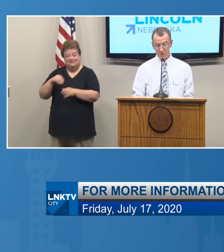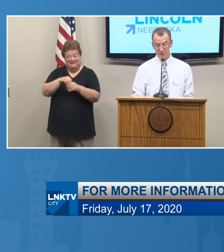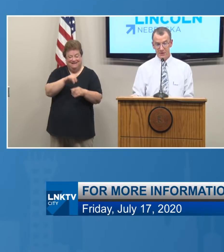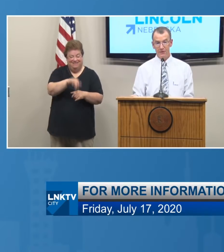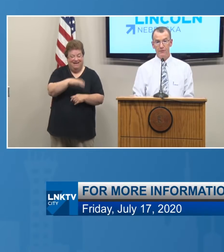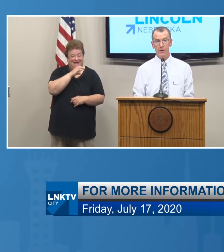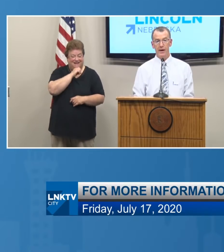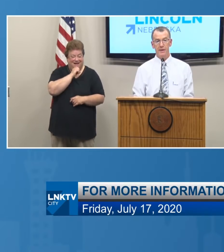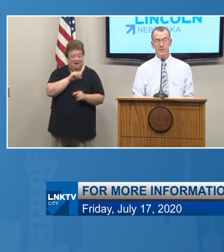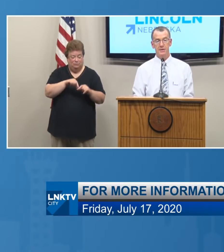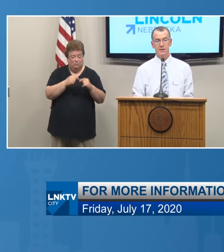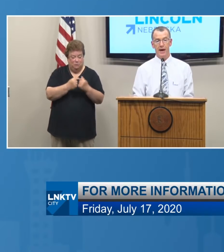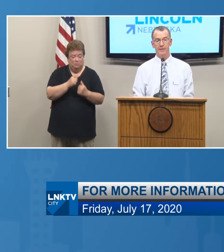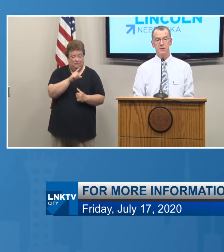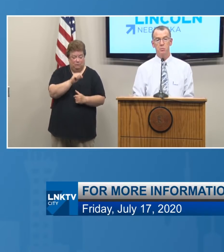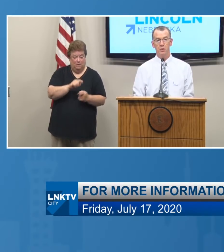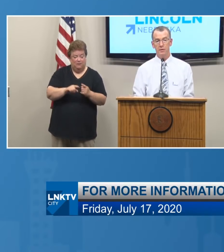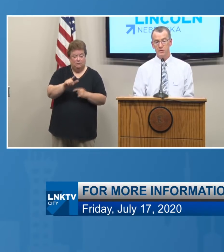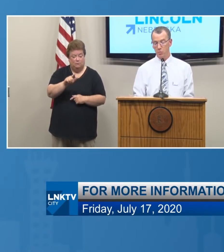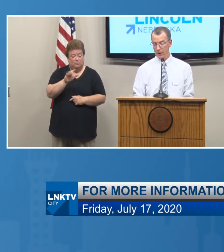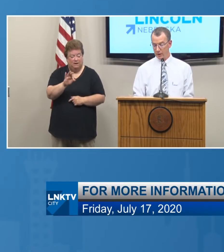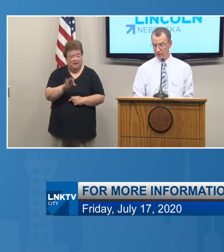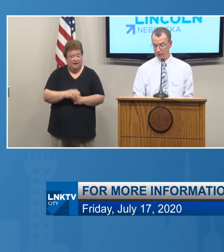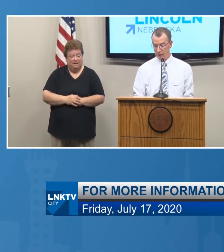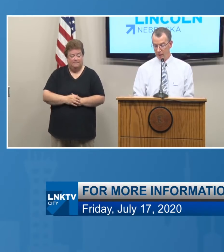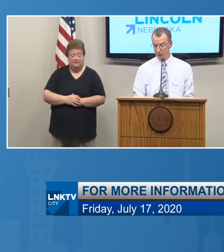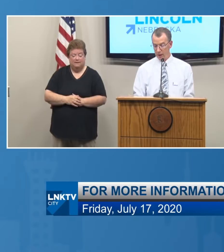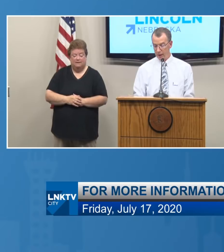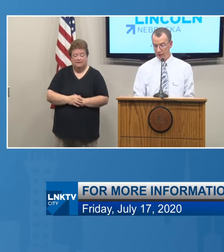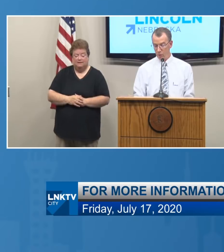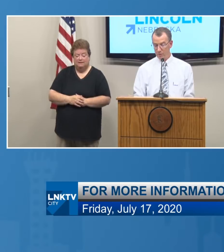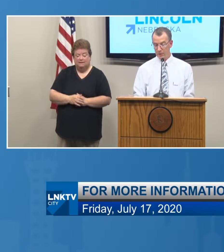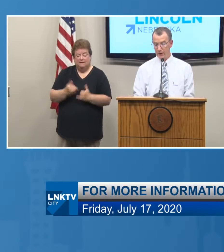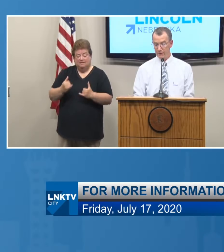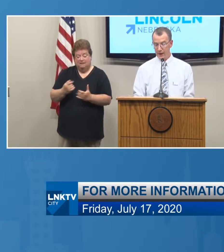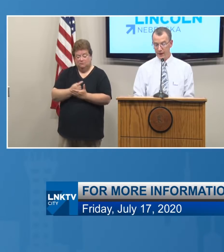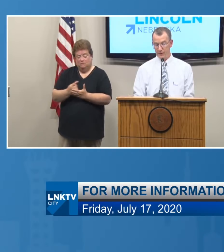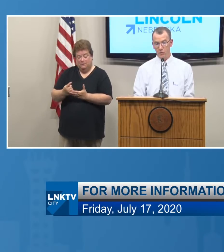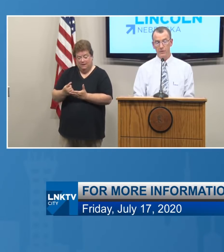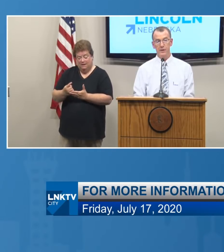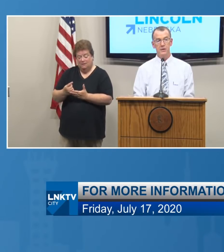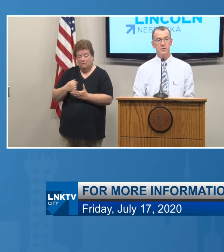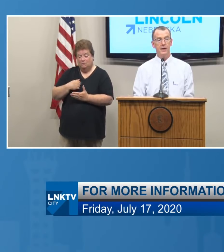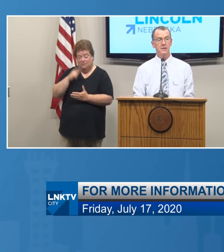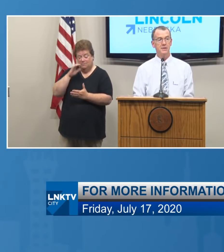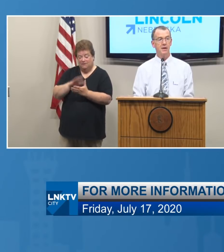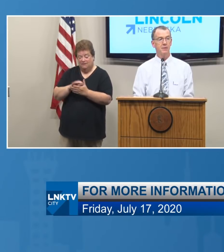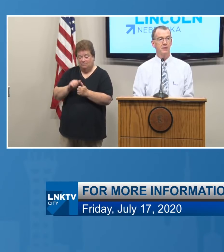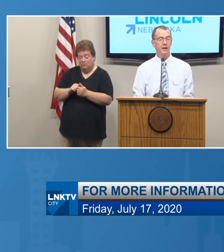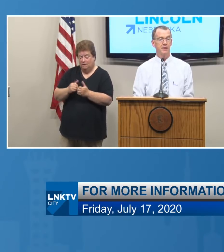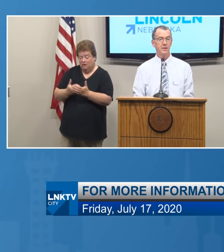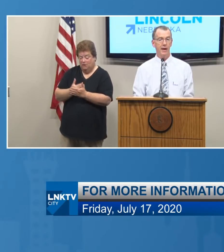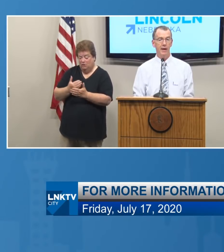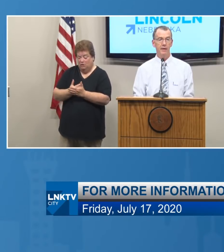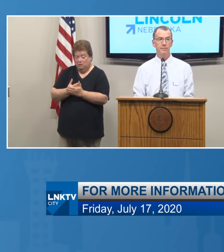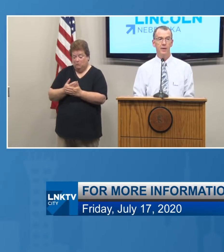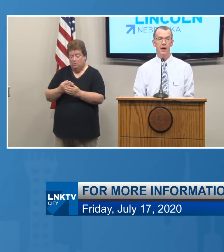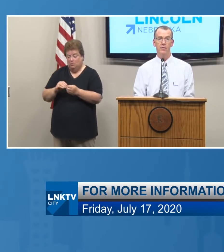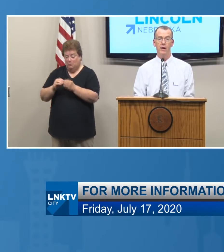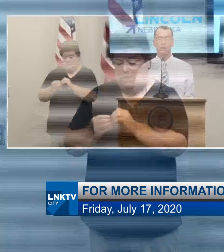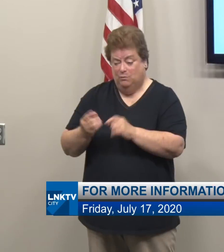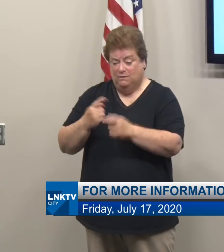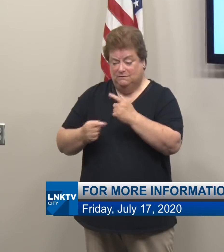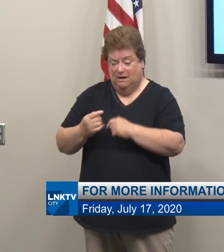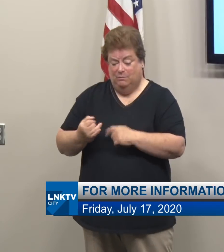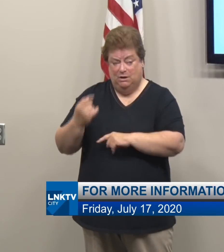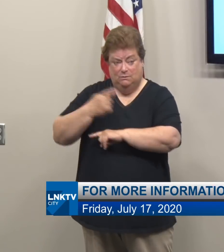With the 274 cases at this point this week, we believe that with additional cases coming in later today